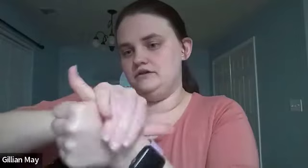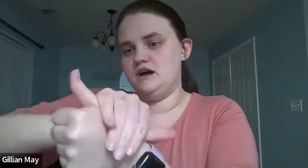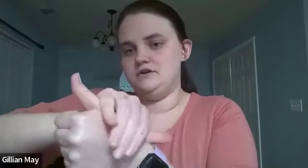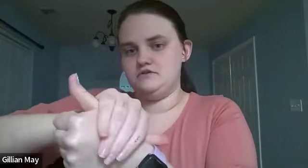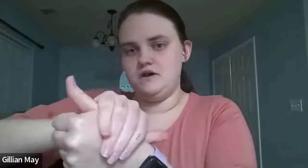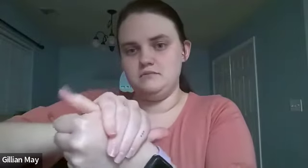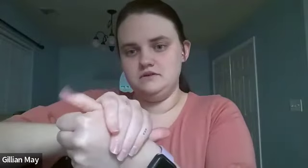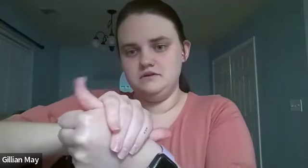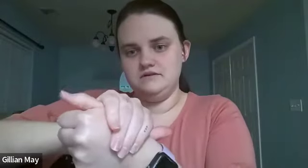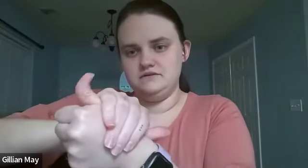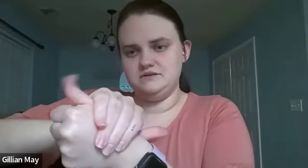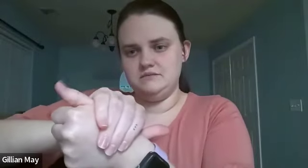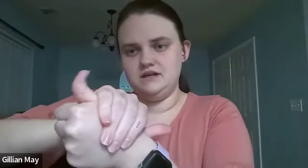top of your thumb. You see what I mean?